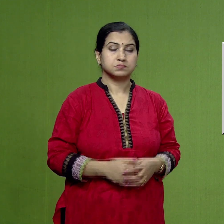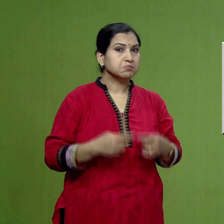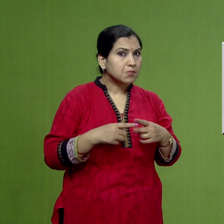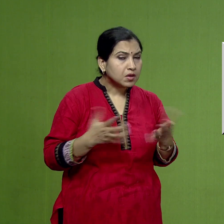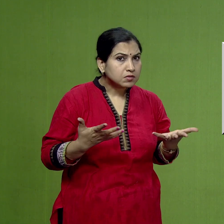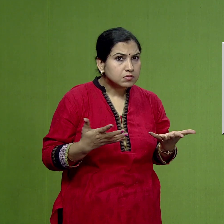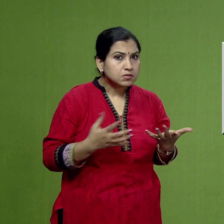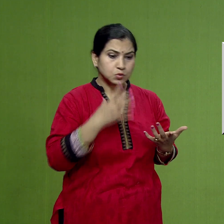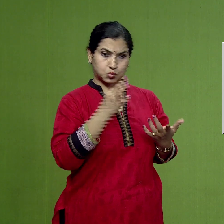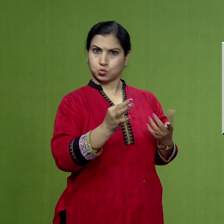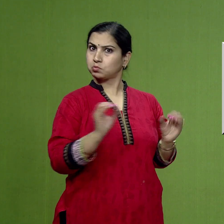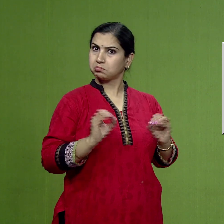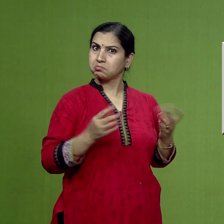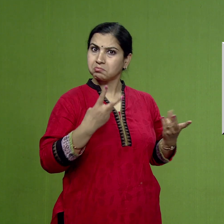But it is not true.